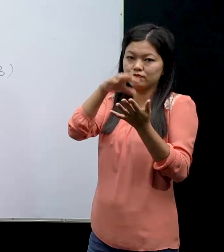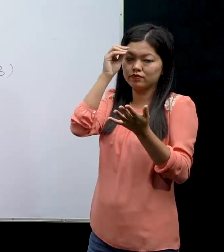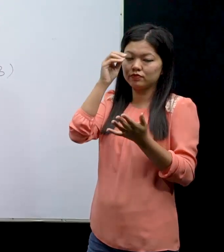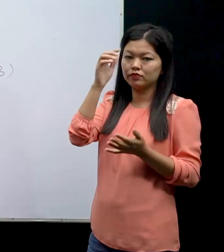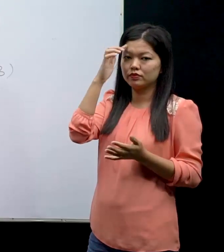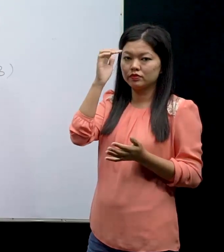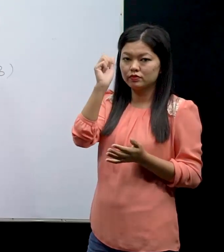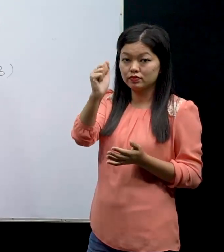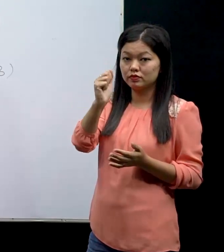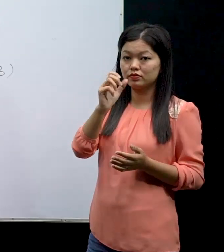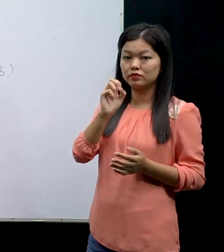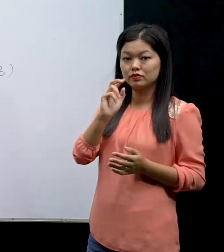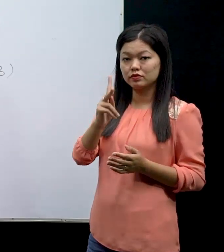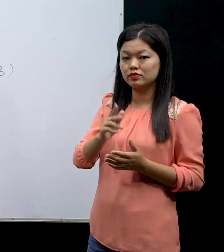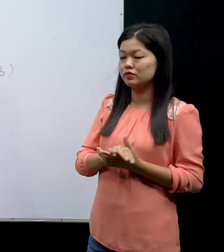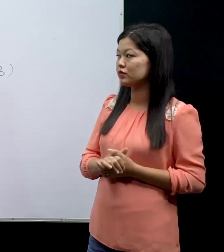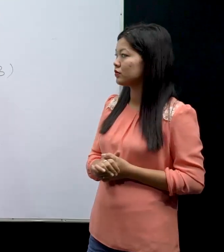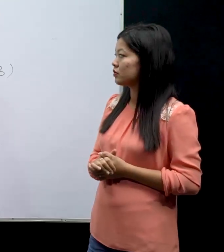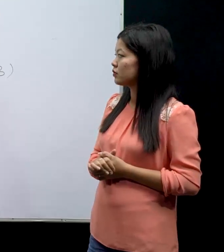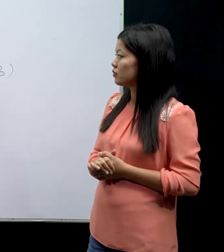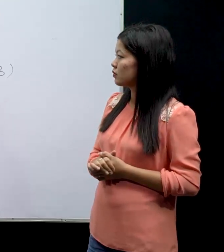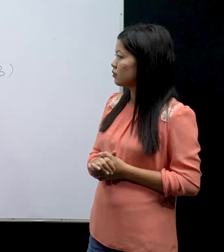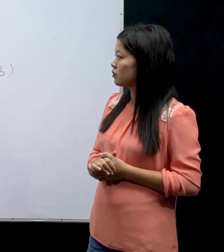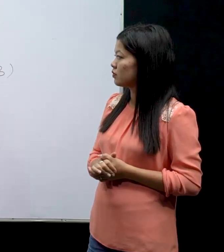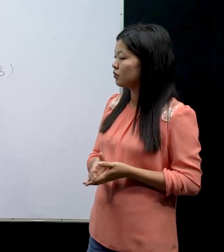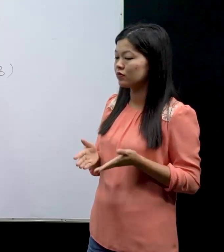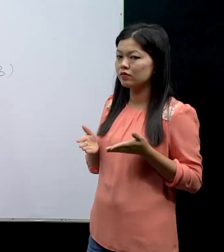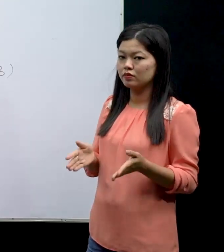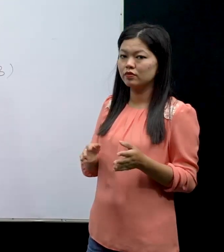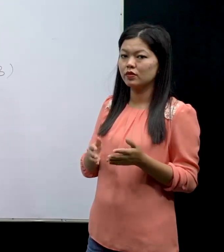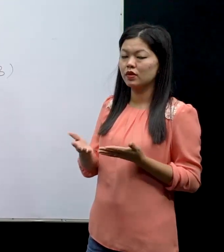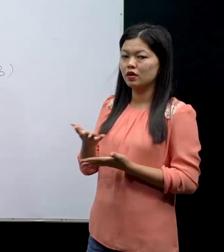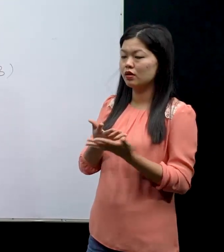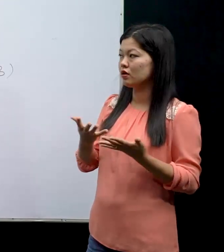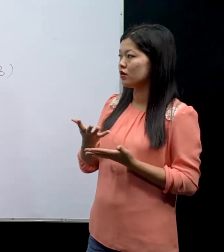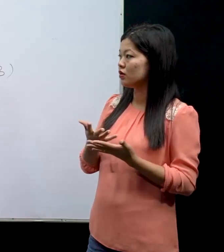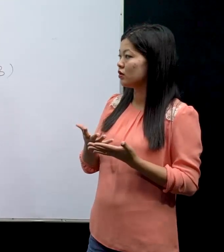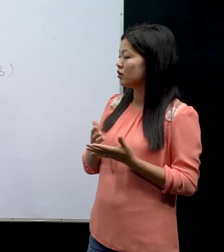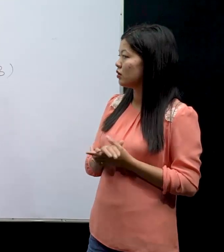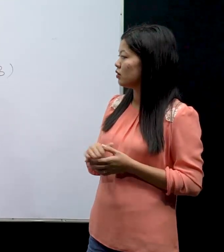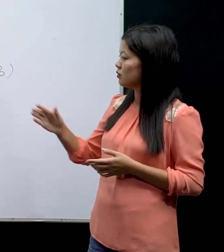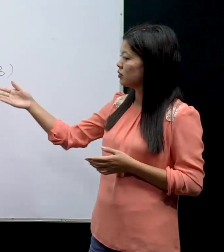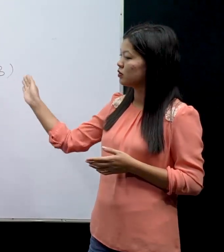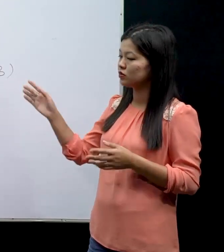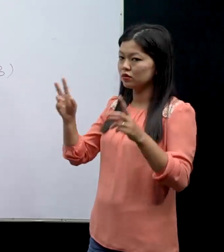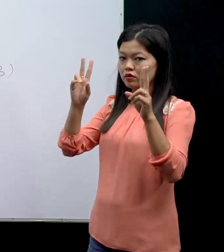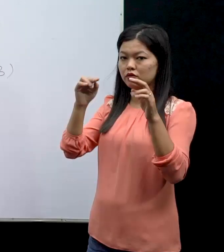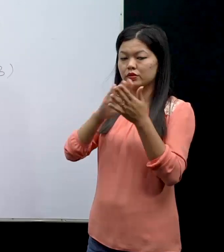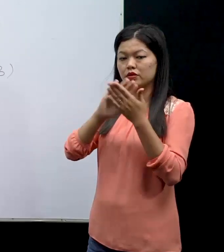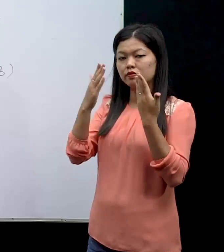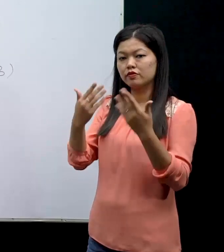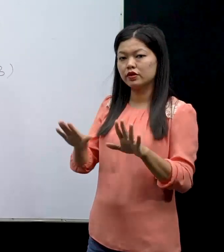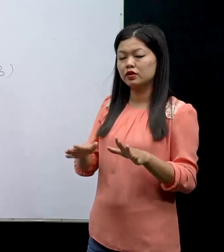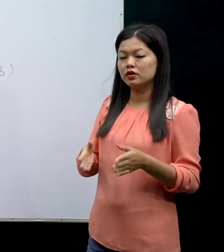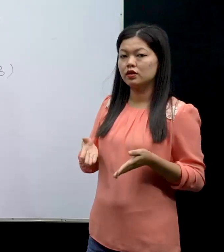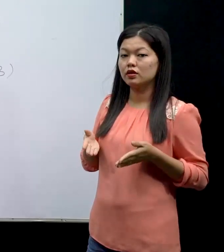any molecular mass. Clear? So now we'll discuss the name. We are done with this topic. Now